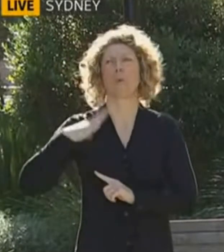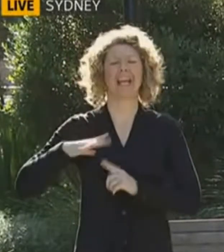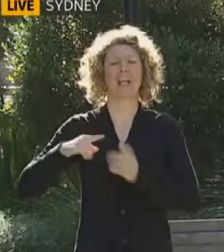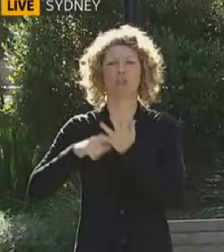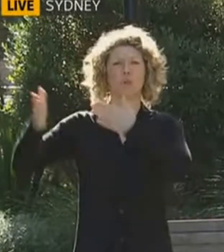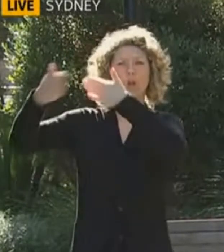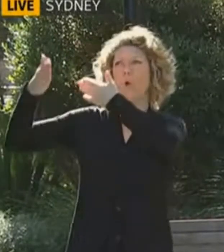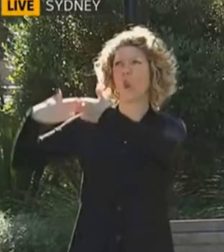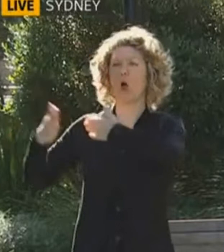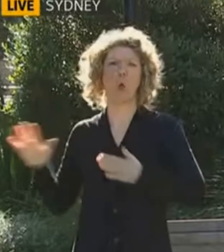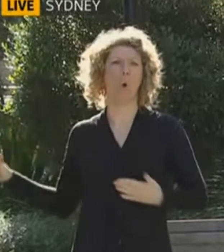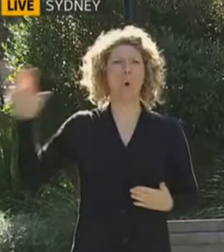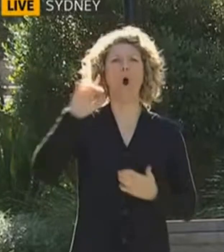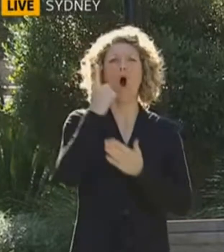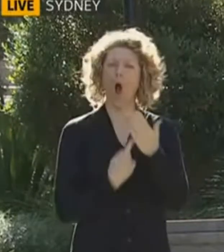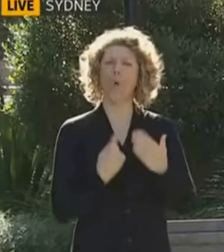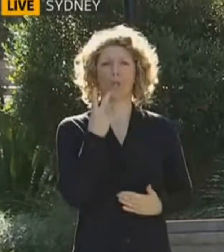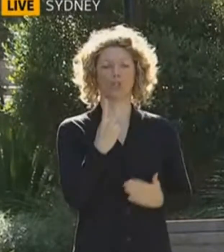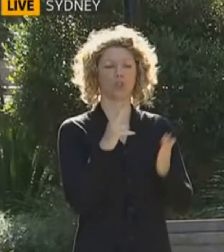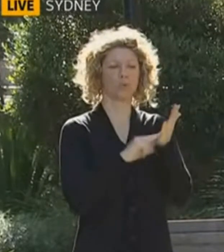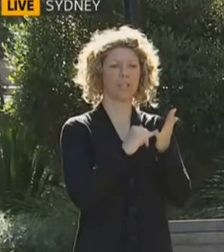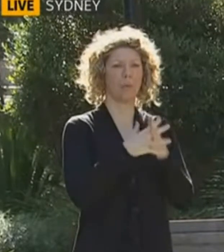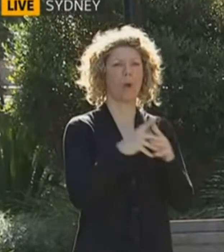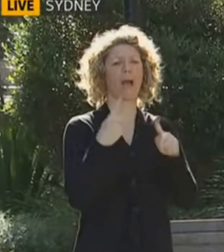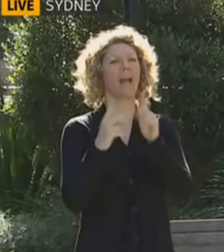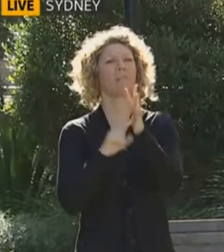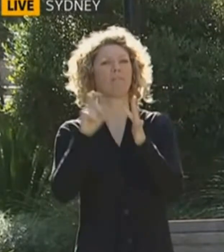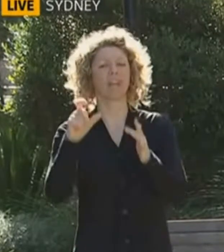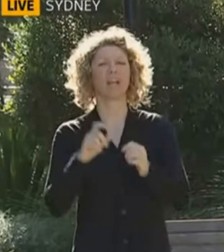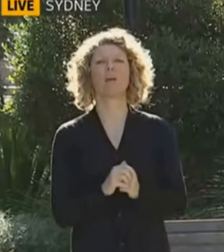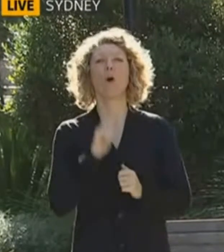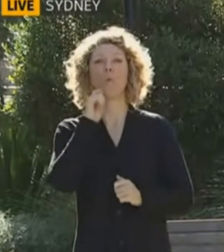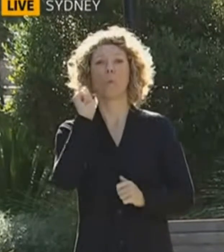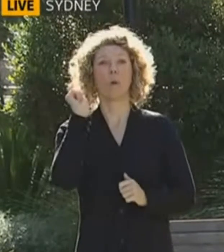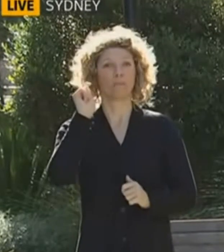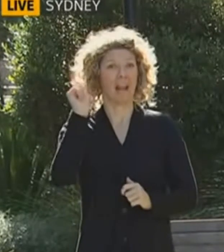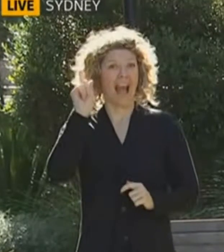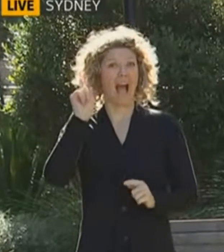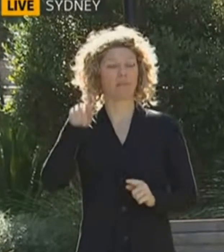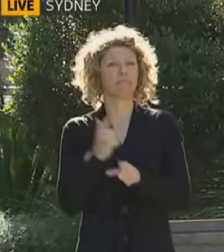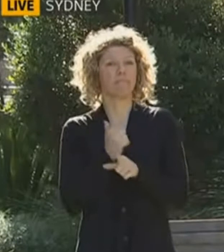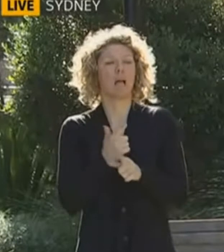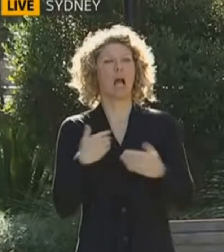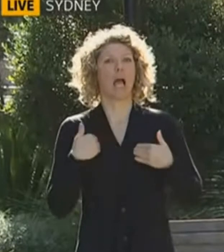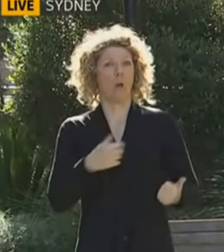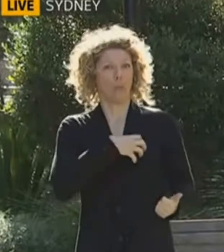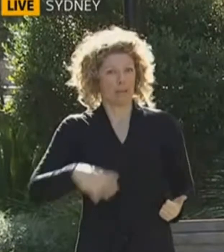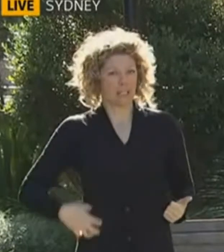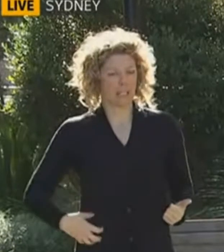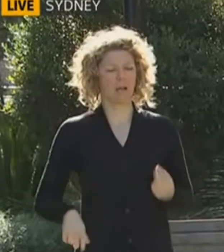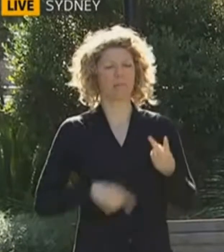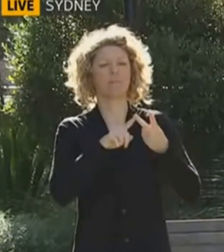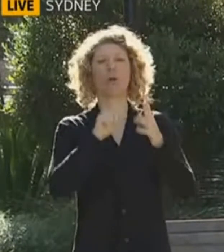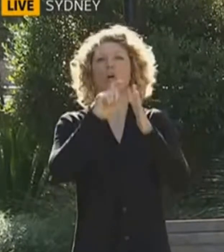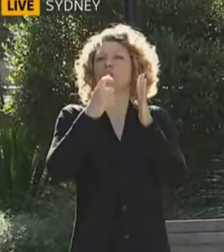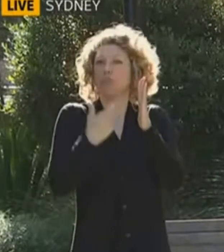closures. I will now ask the Health Minister to say a few words. Dr Chant will then give an update today which confirms again no